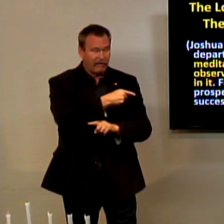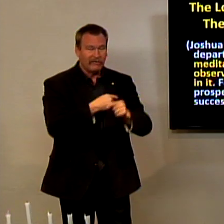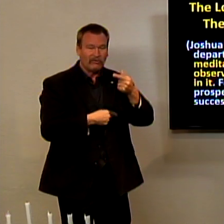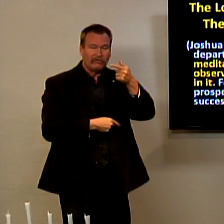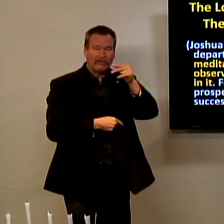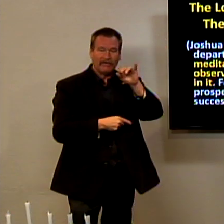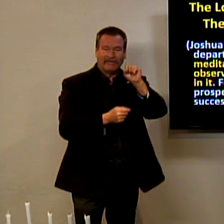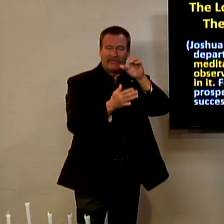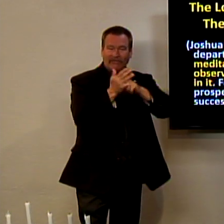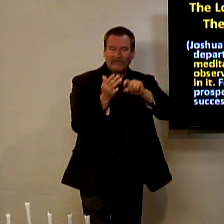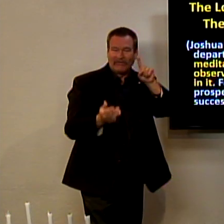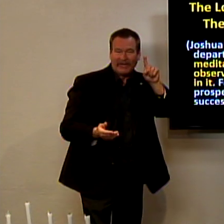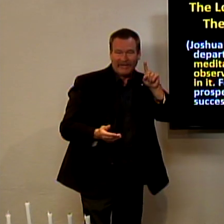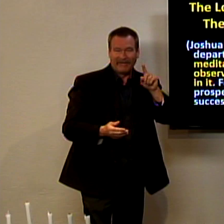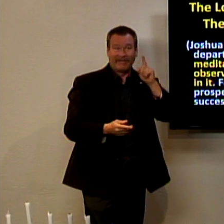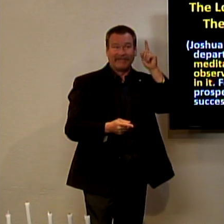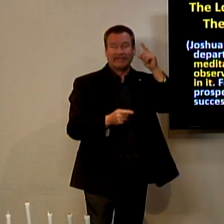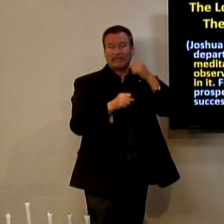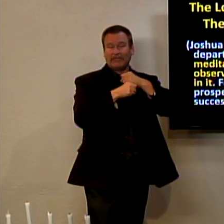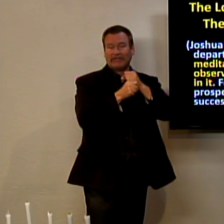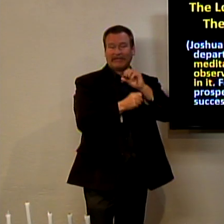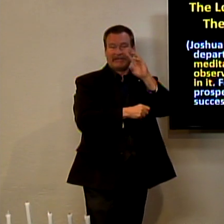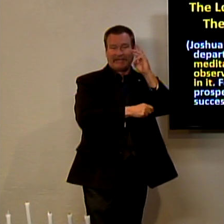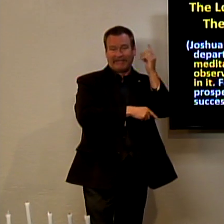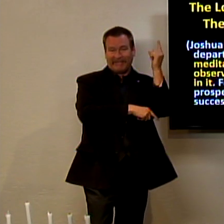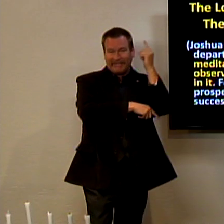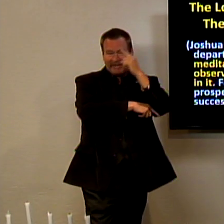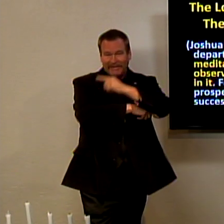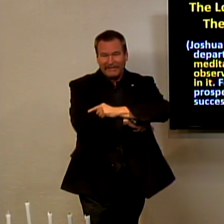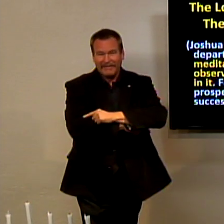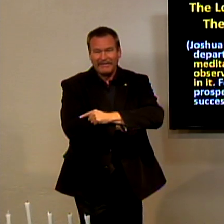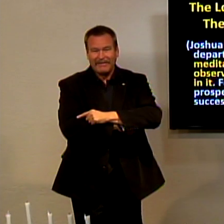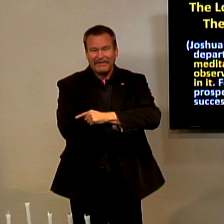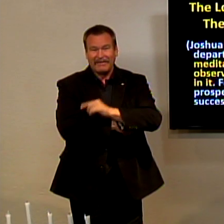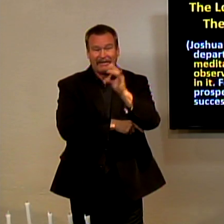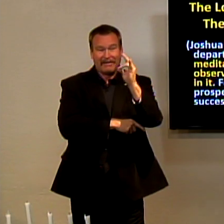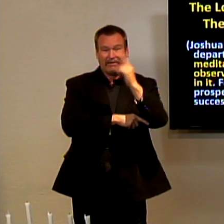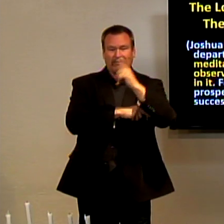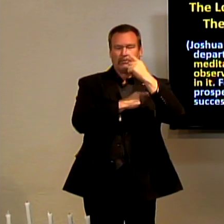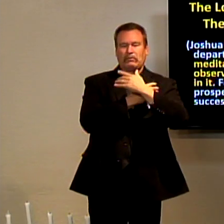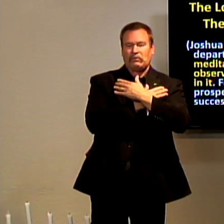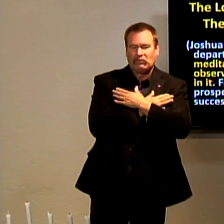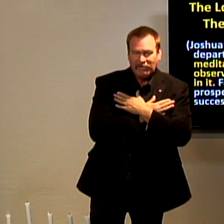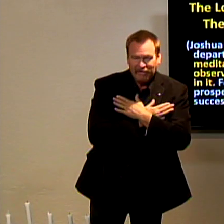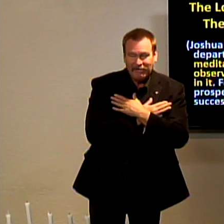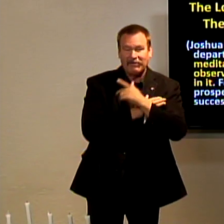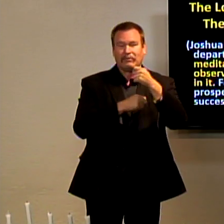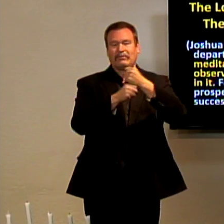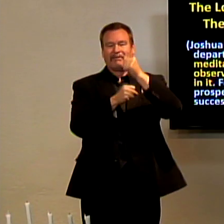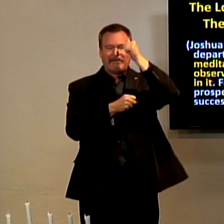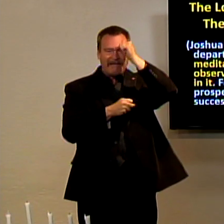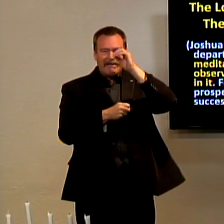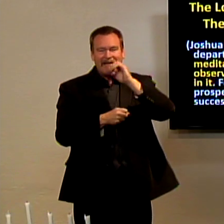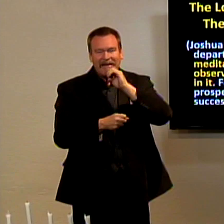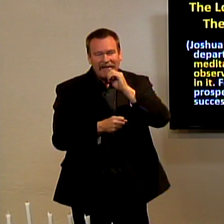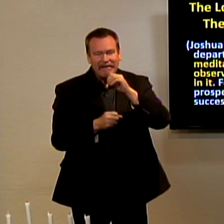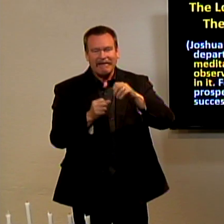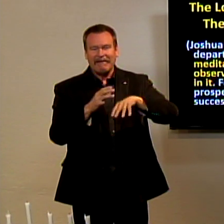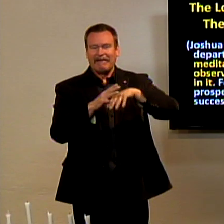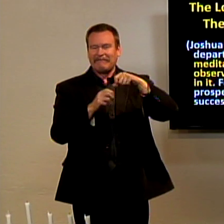Joshua, study this. In Genesis chapter 1, it said, God created the heavens and the earth in 6 days, and on the 7th day he rested. God